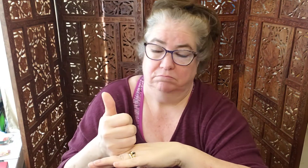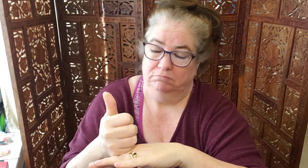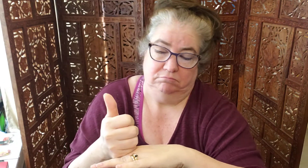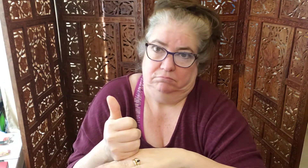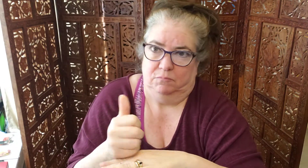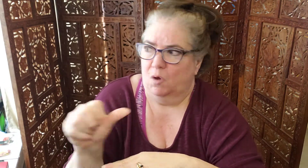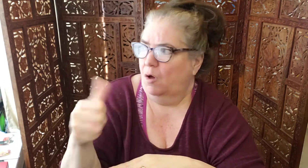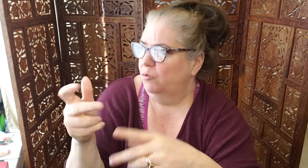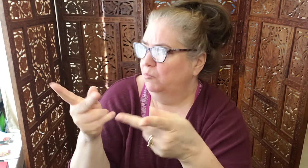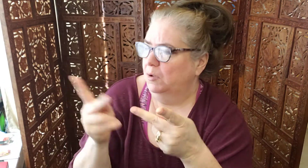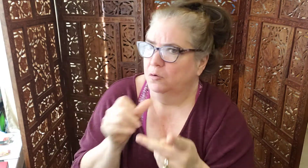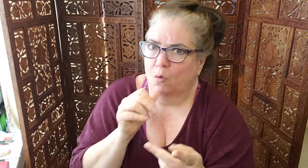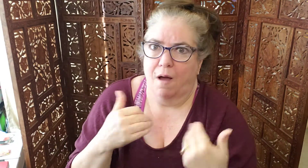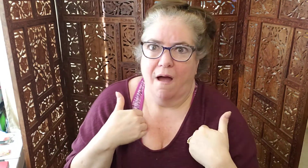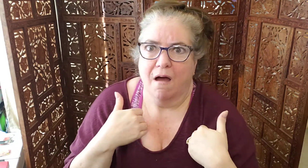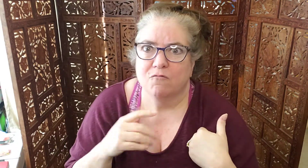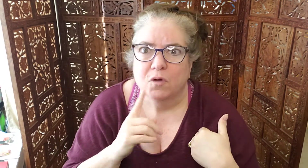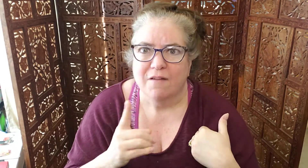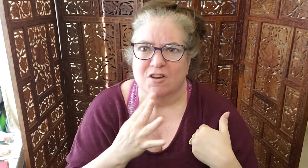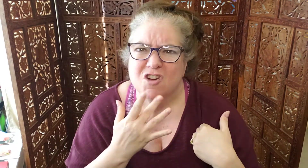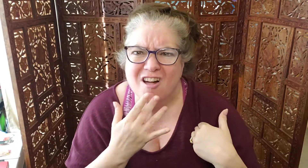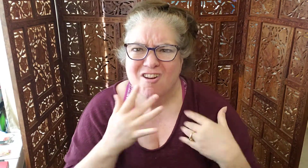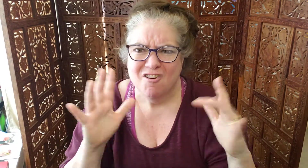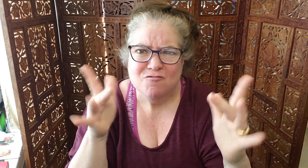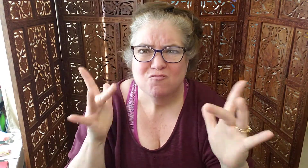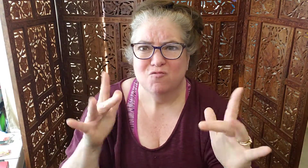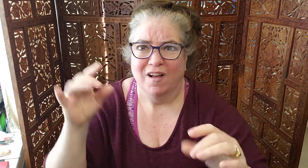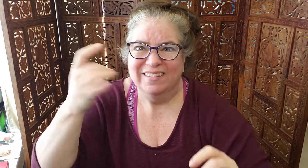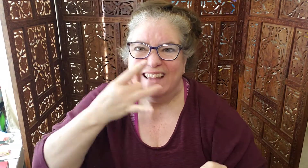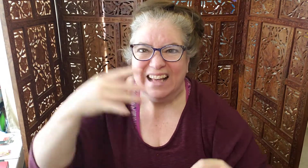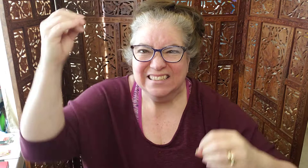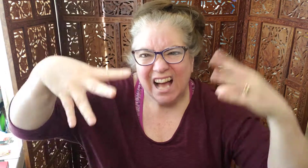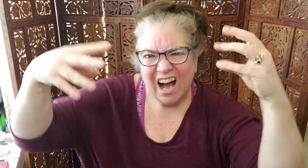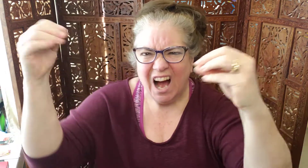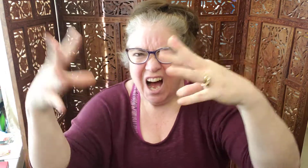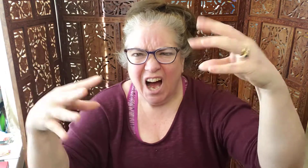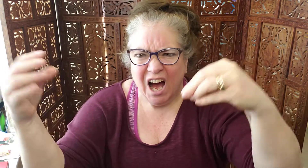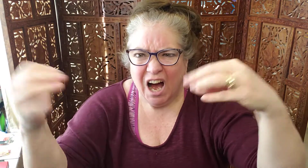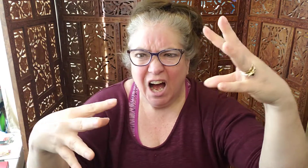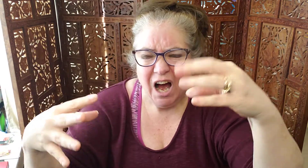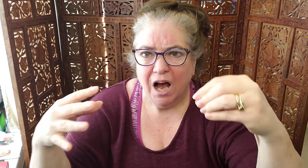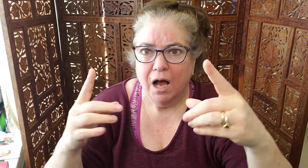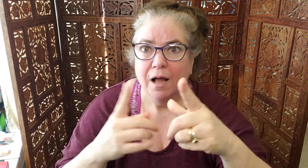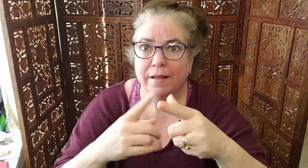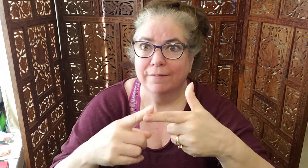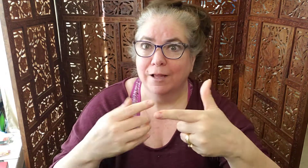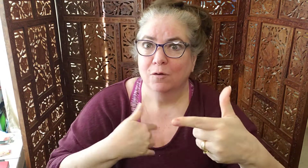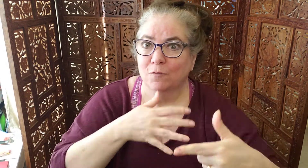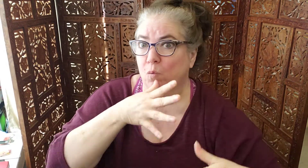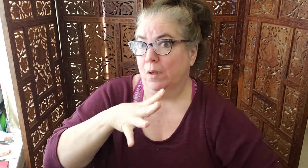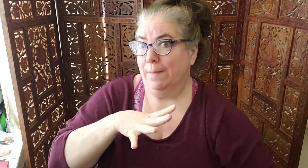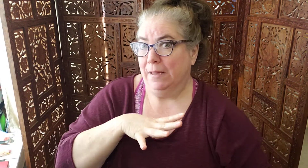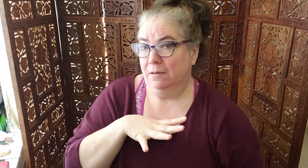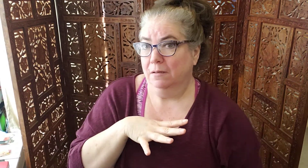seen before, shimmering with color and light. And then we bring out the ladies of the